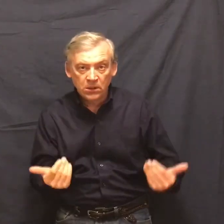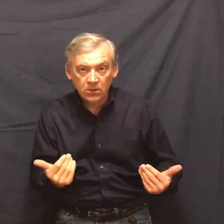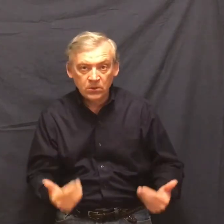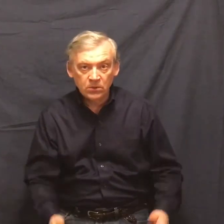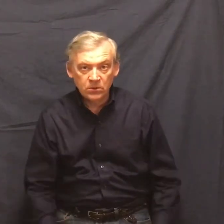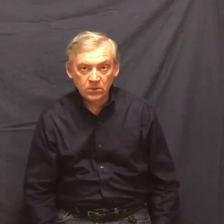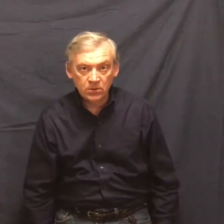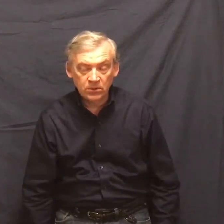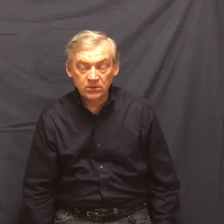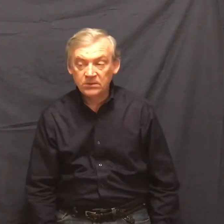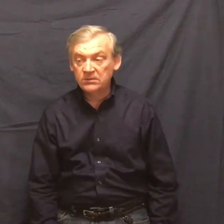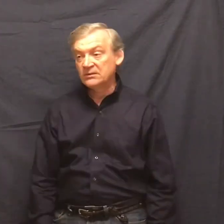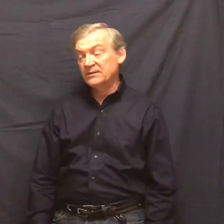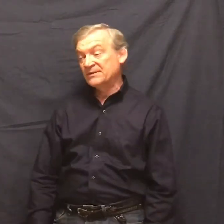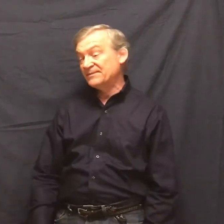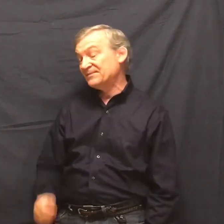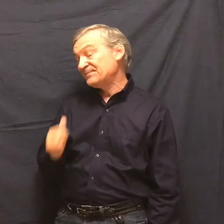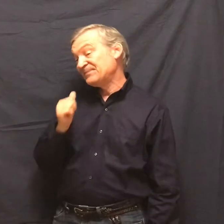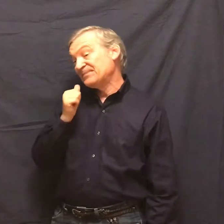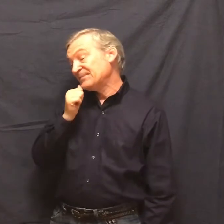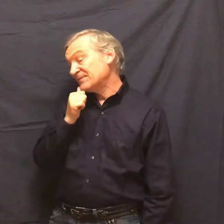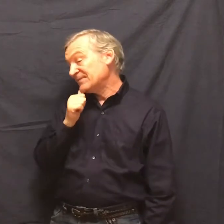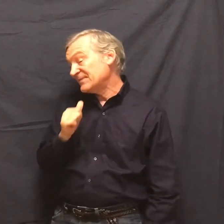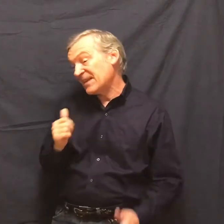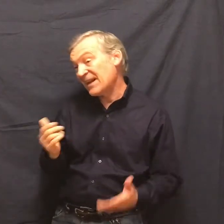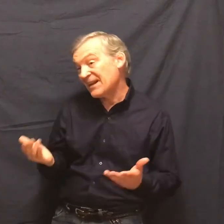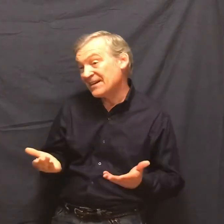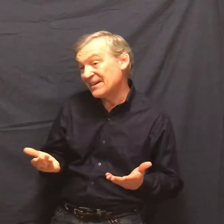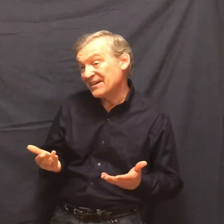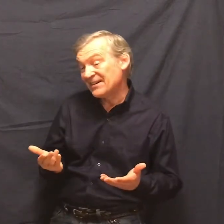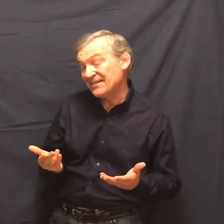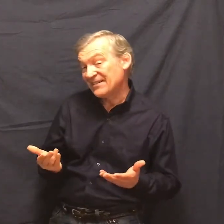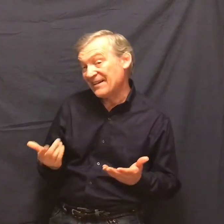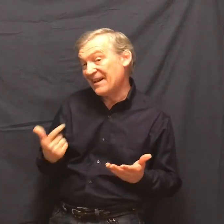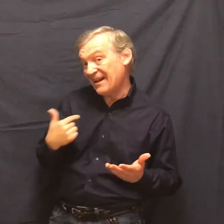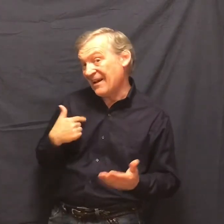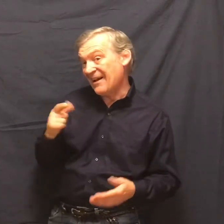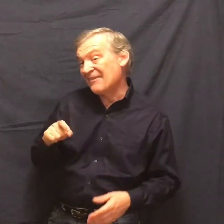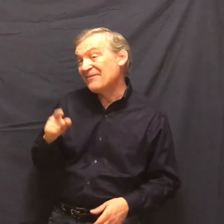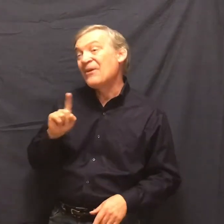"If he ain't, I guess I better look someplace else," she said playfully.